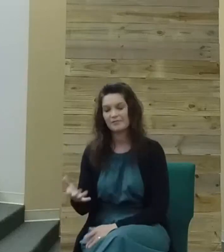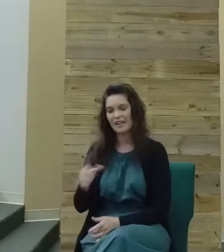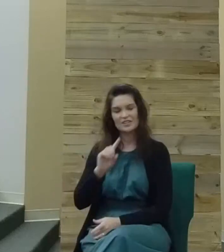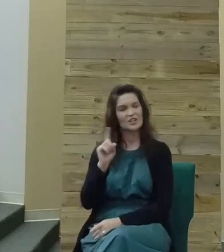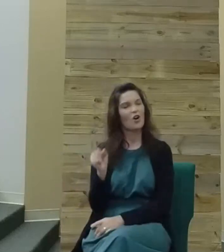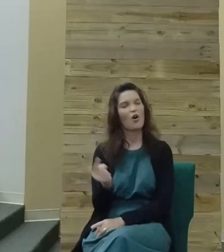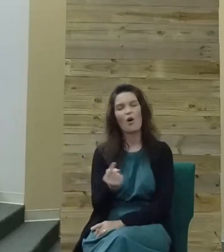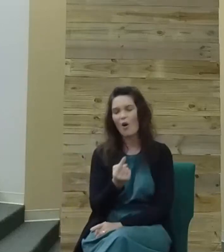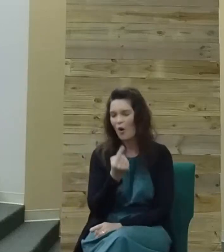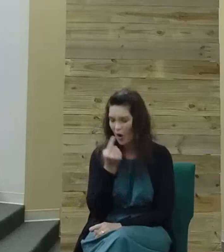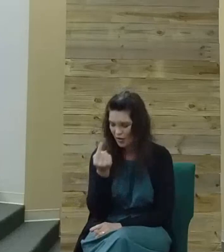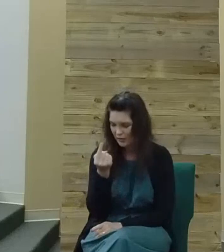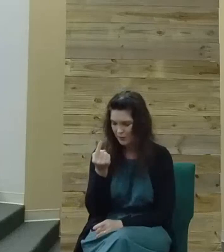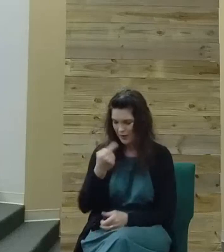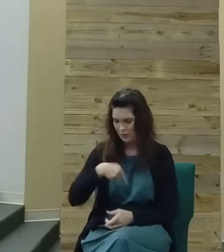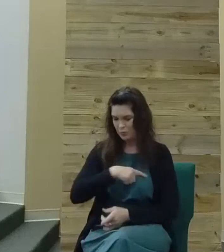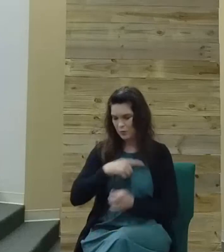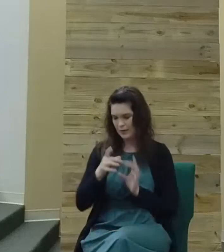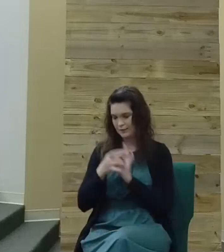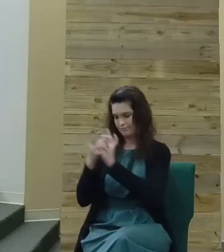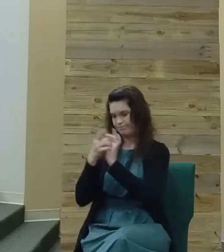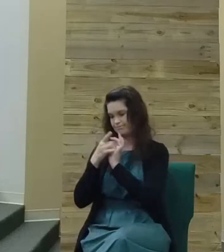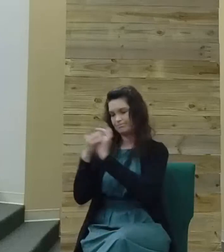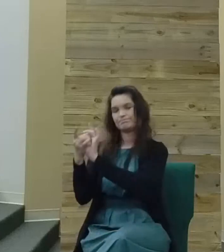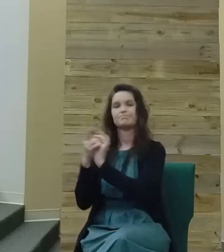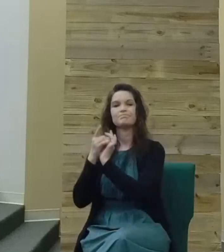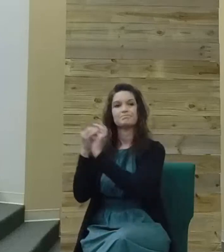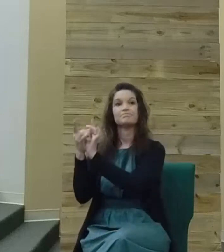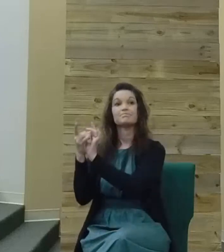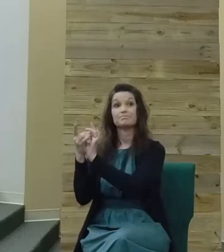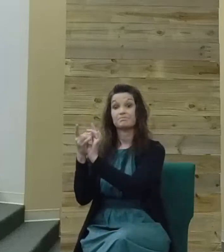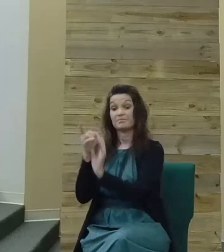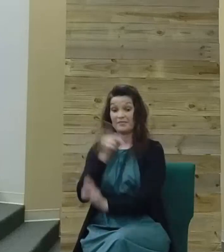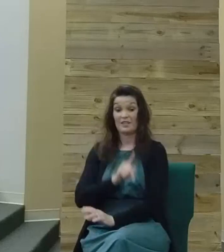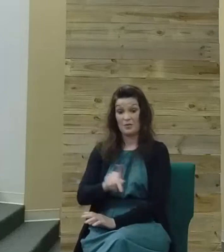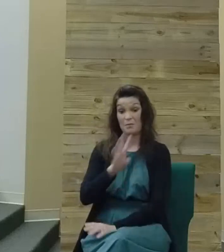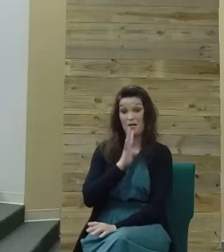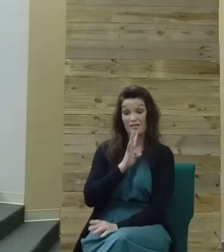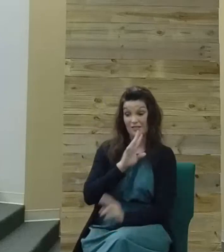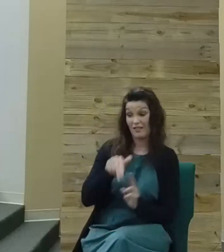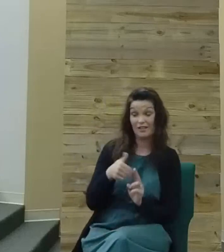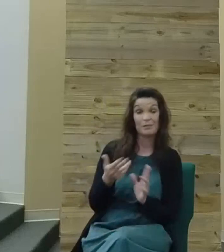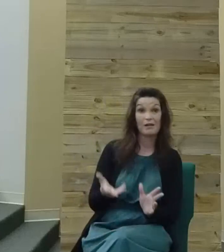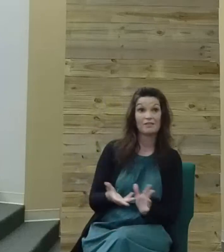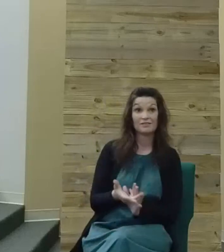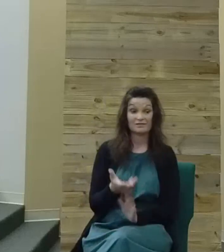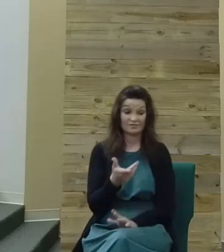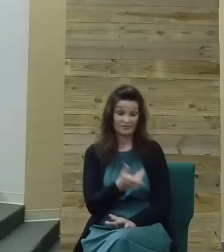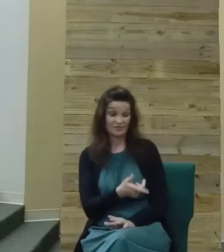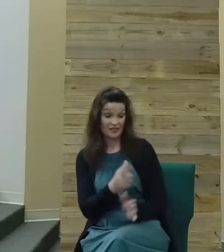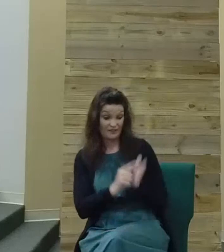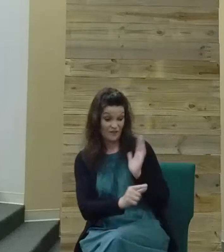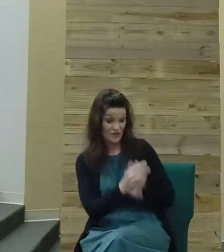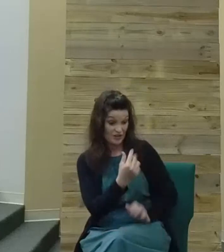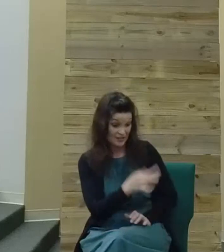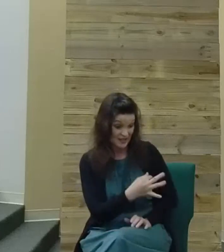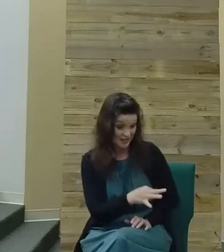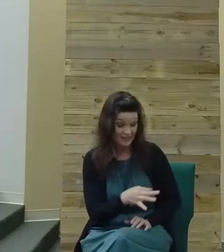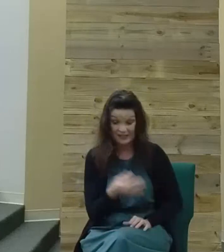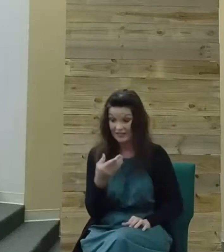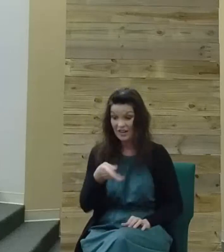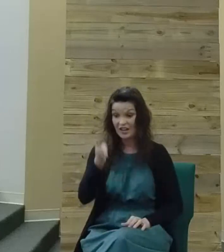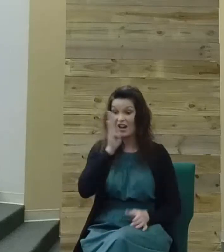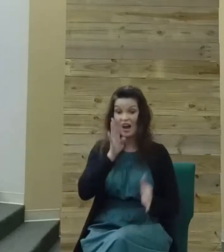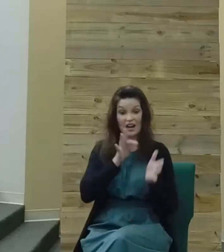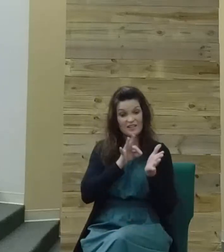that we could be made right with God. That's the only way that we could be reconciled. And that's what Paul's talking about in verse 19, where he says that God